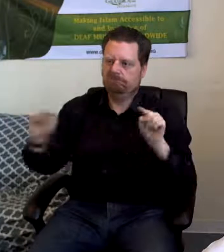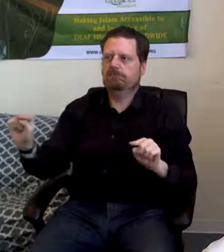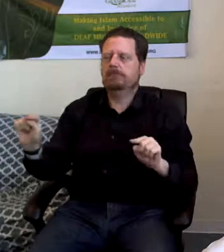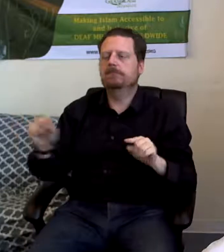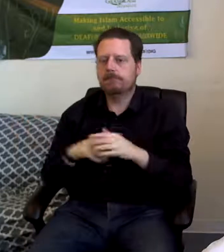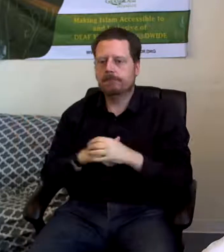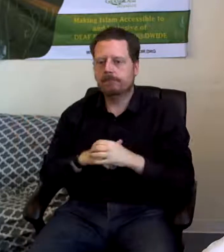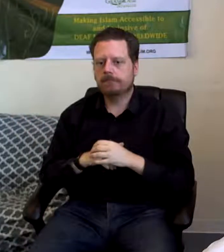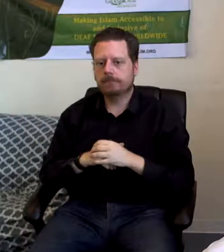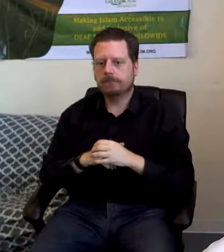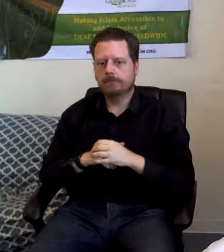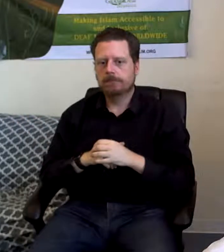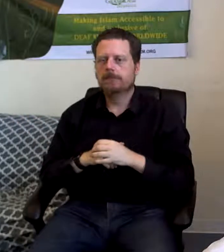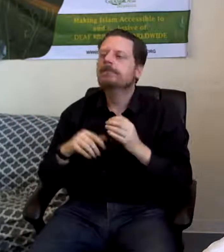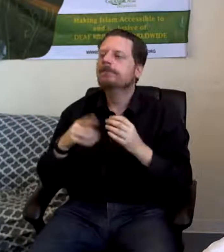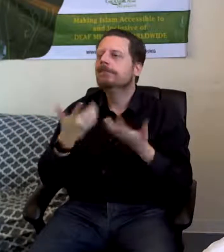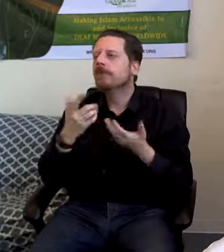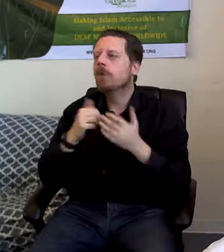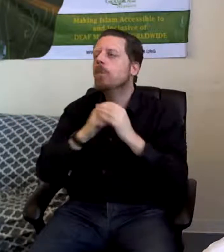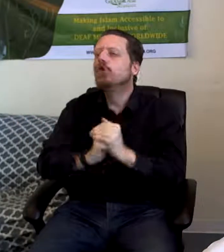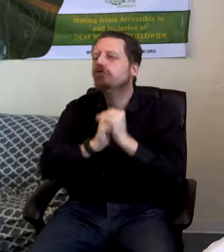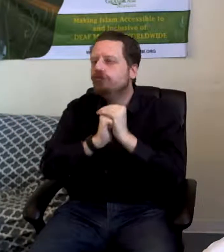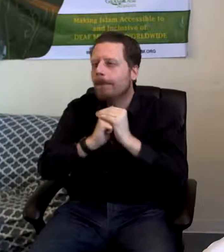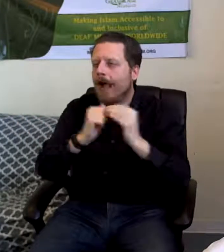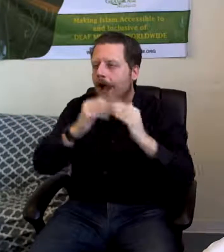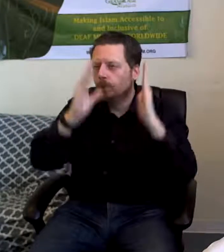It's referring to the houses of worship.